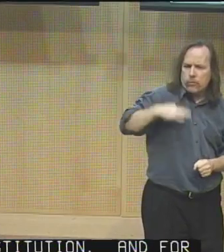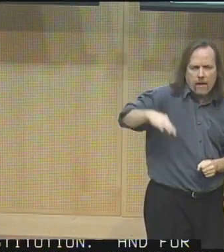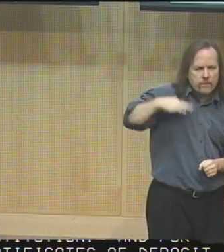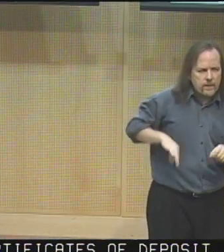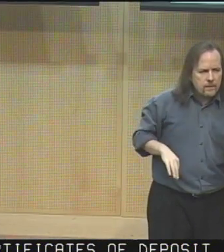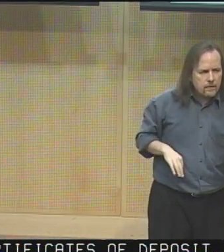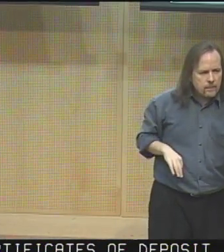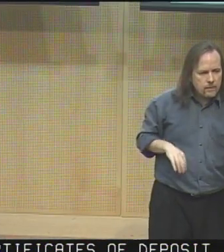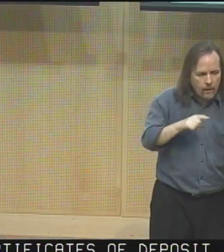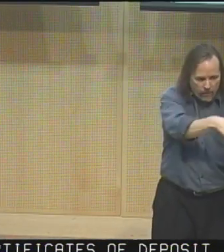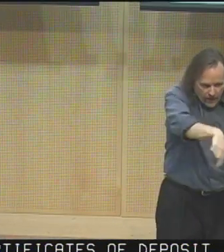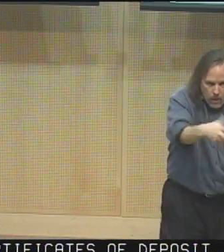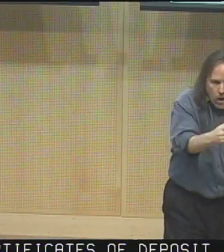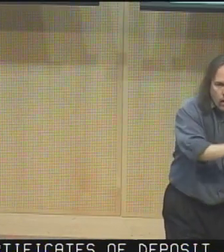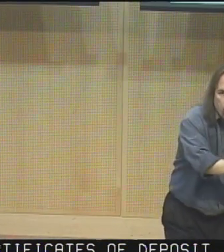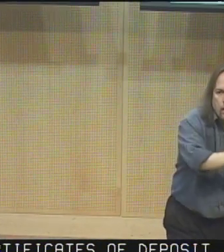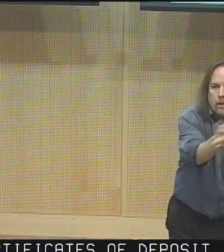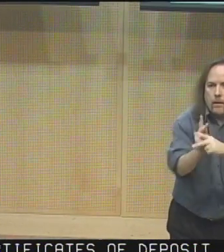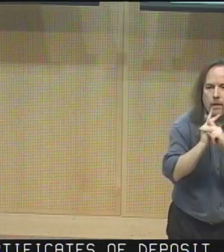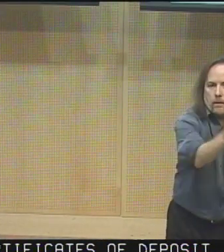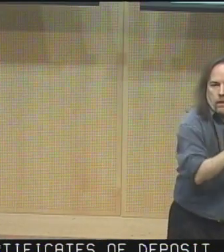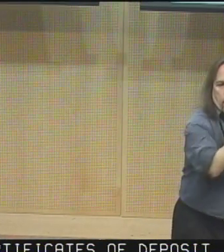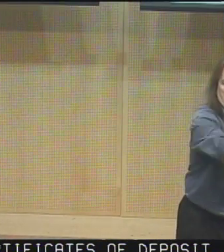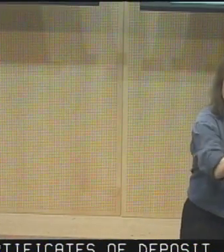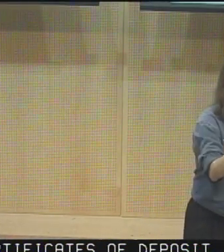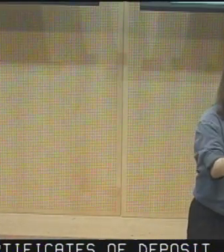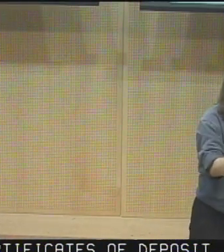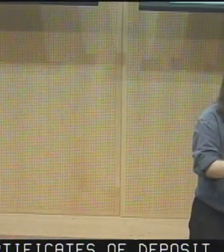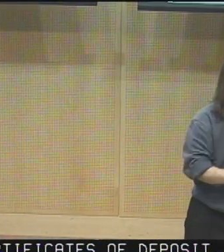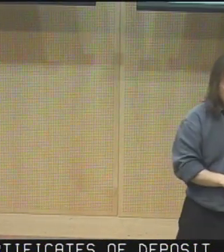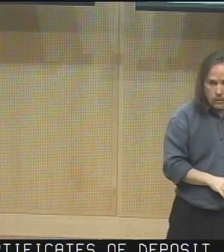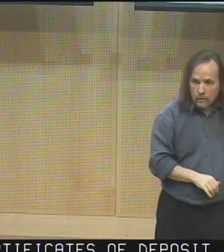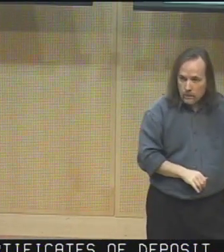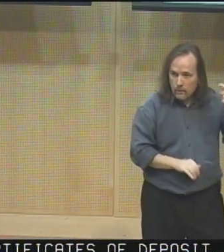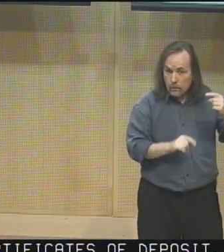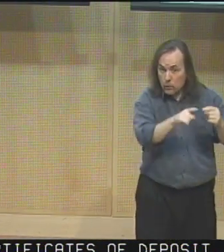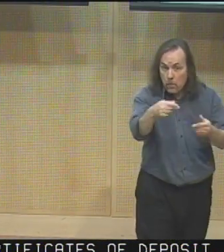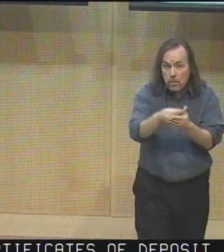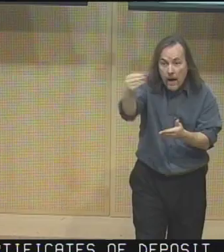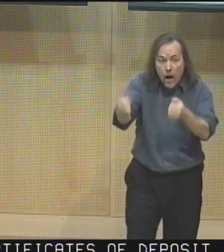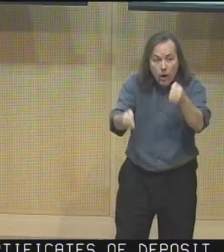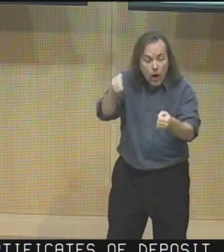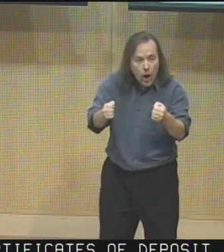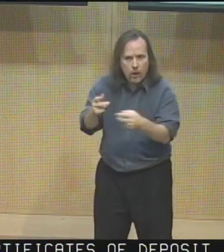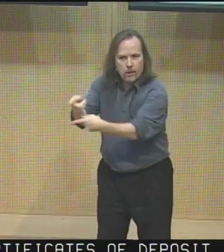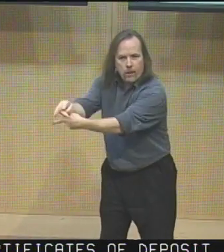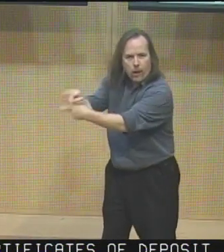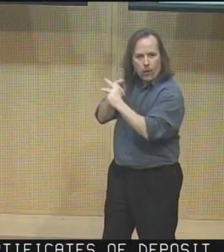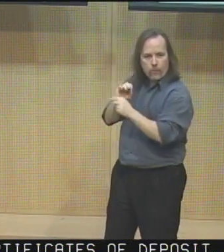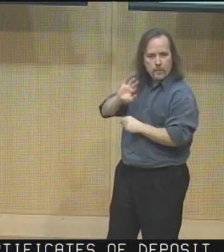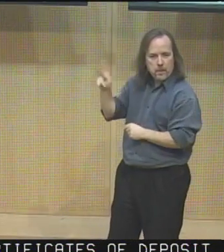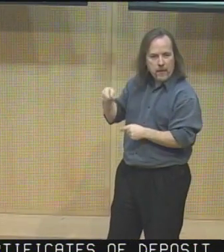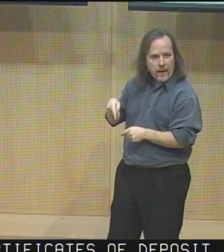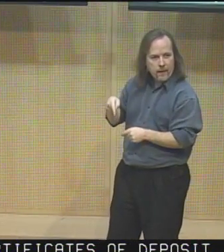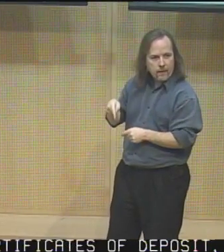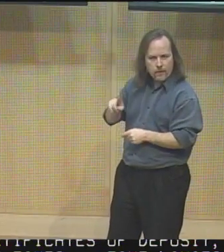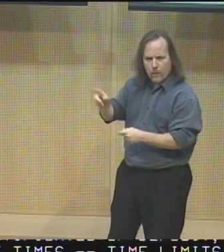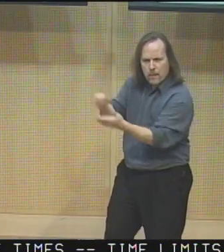You have to think about the bigger picture and how banks make money. They make money through the loans that people apply for,